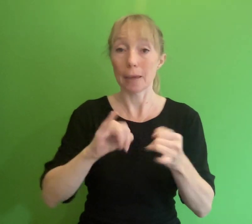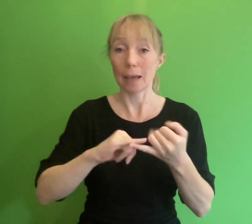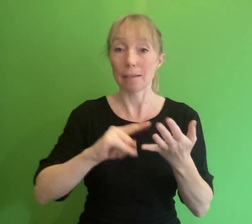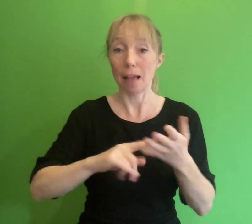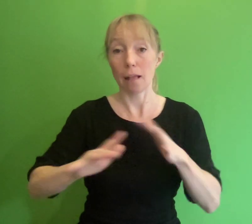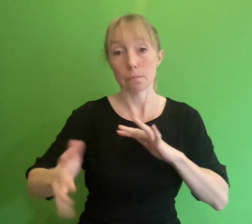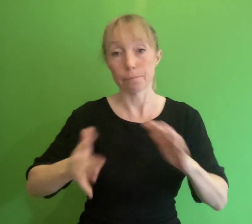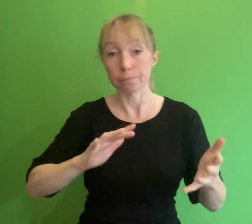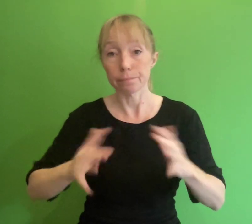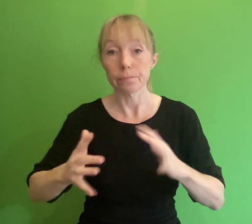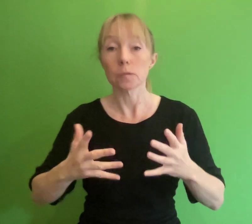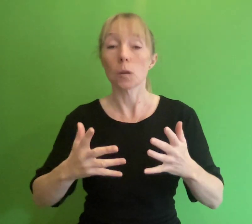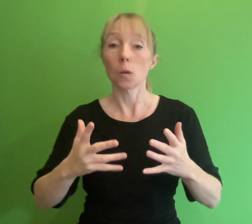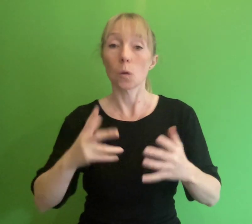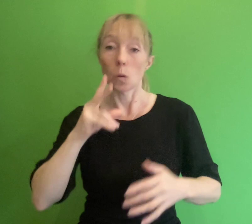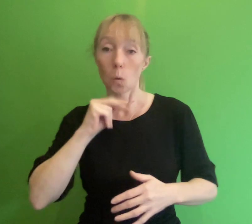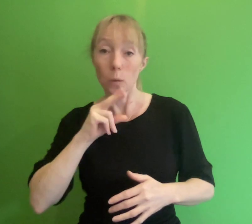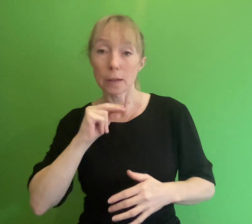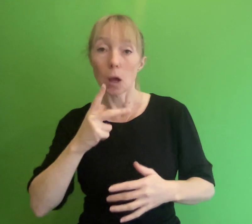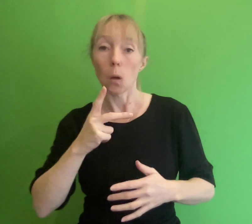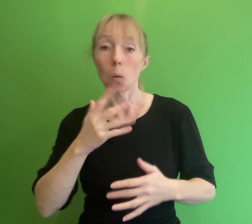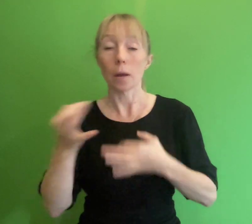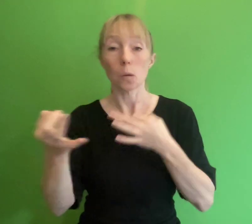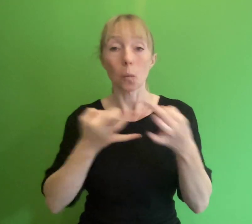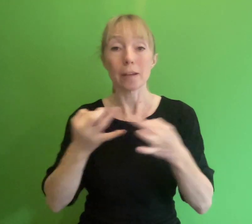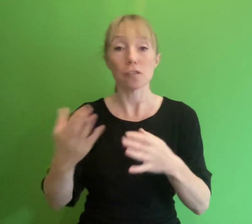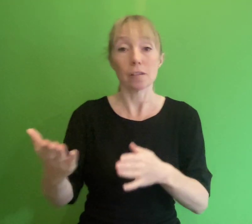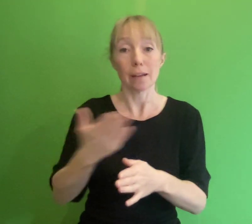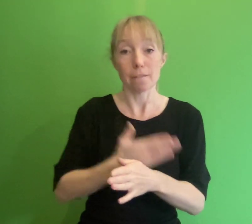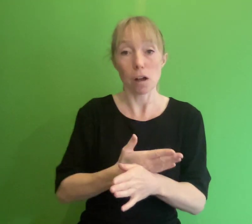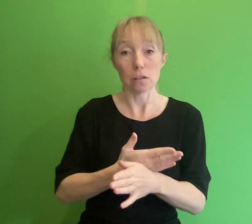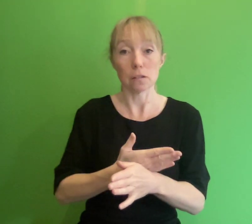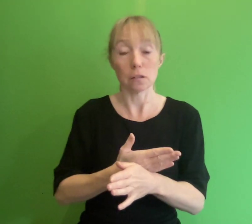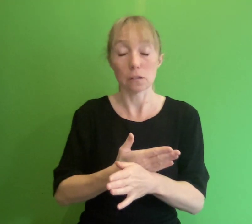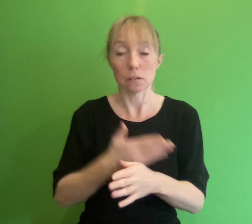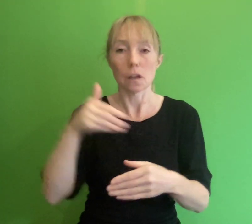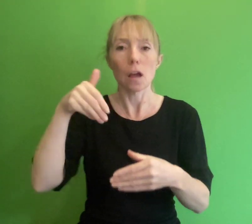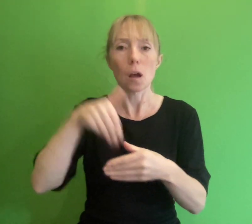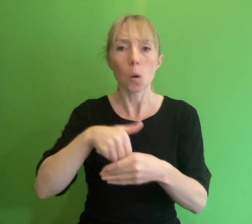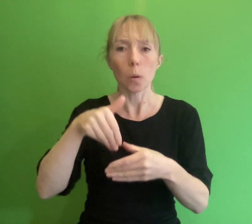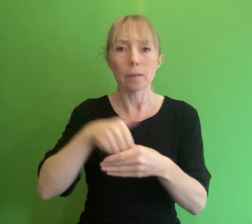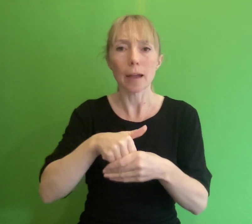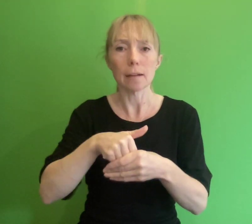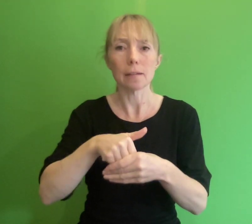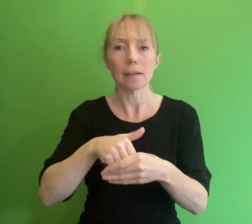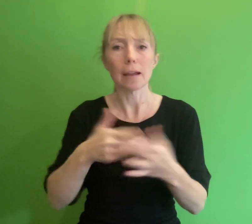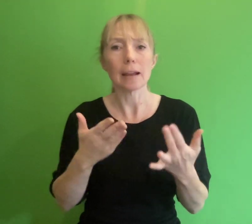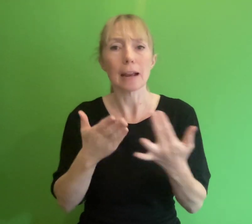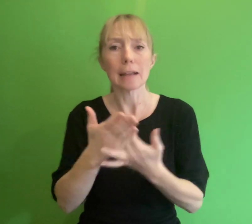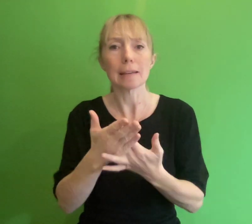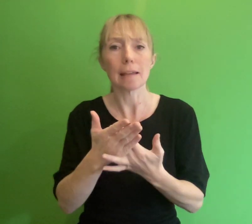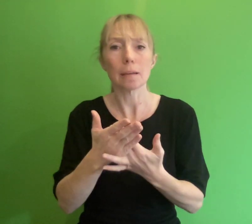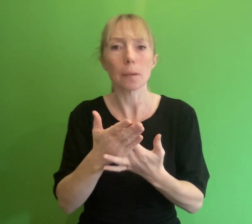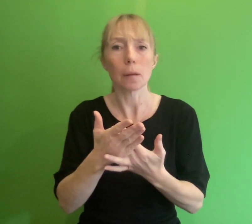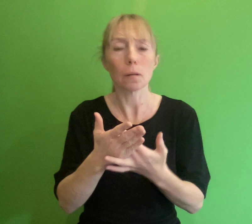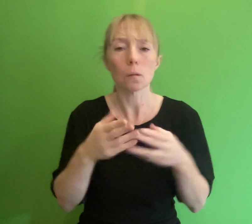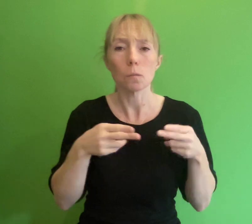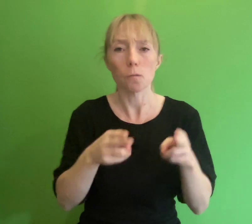audio, questions in advance. Content in accessible forms, for example,